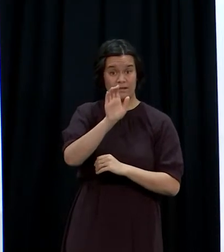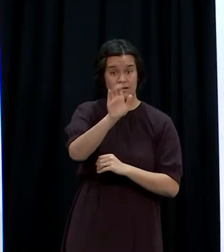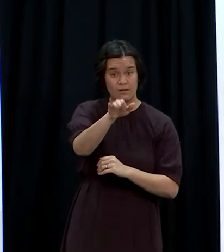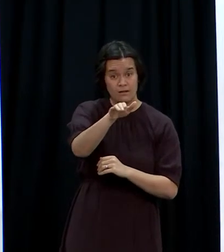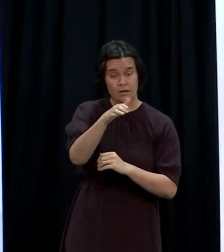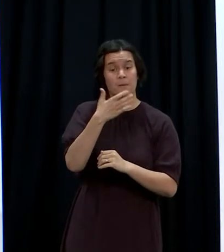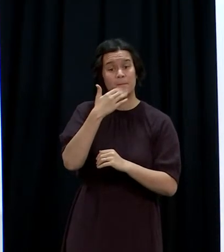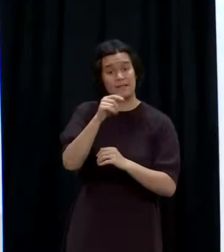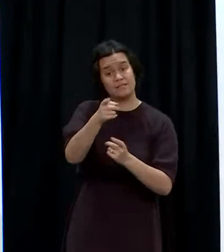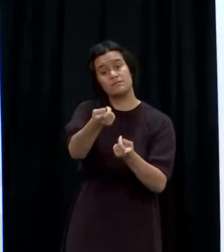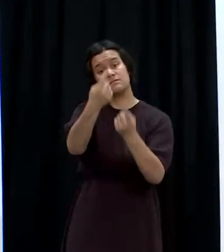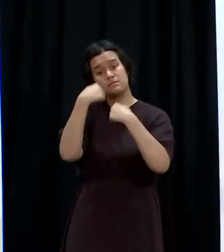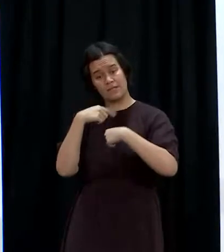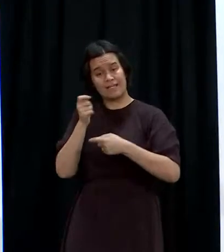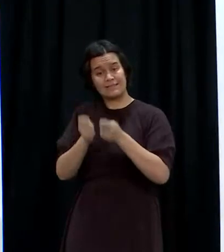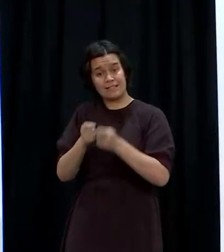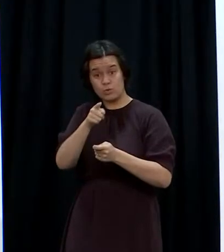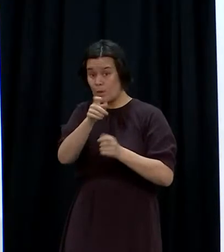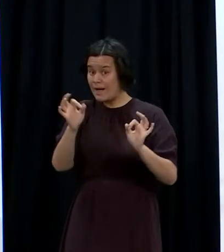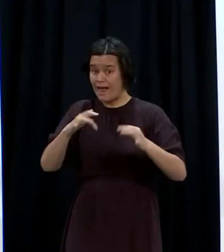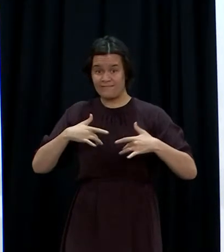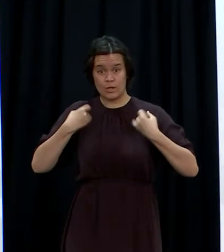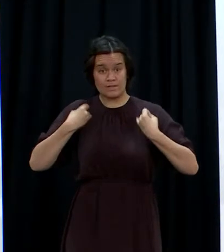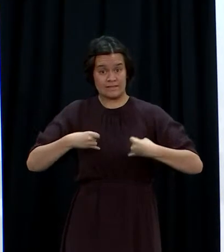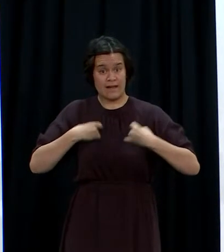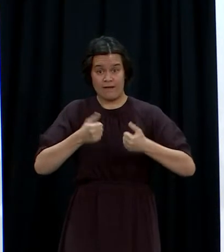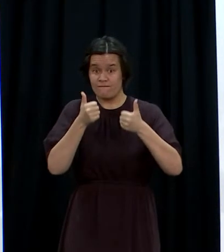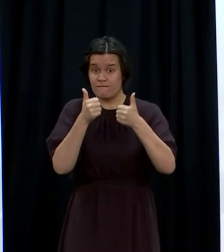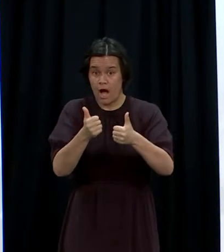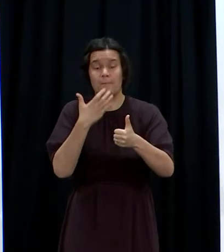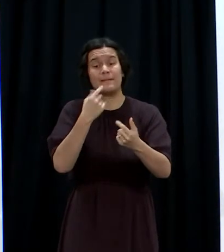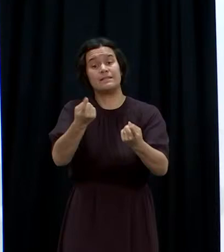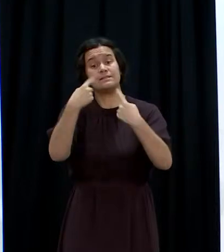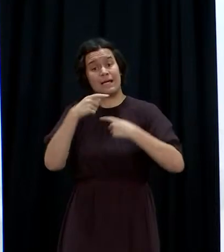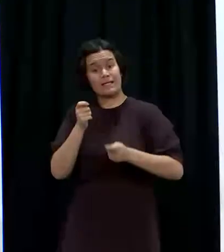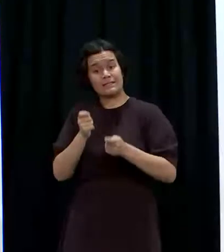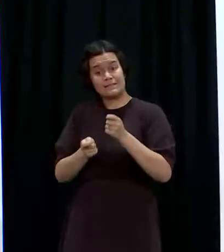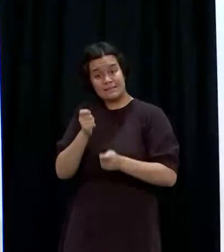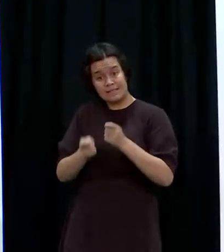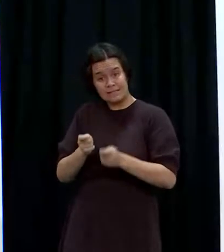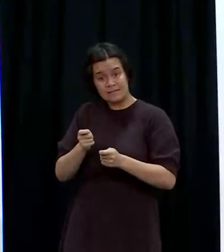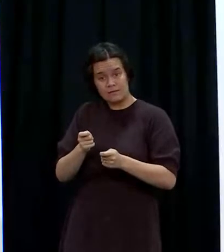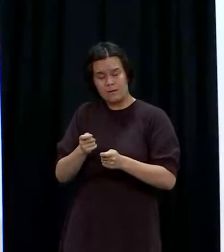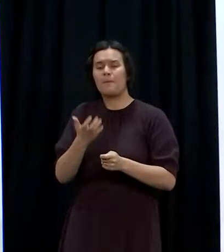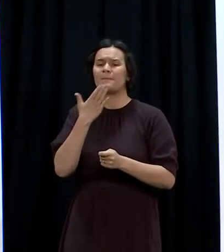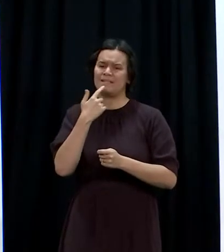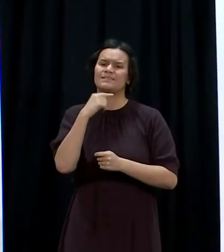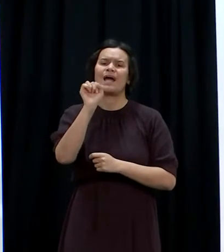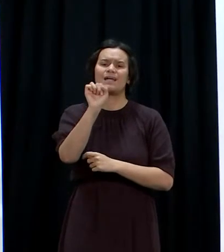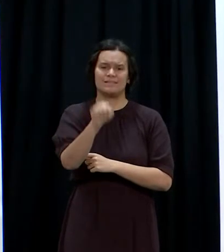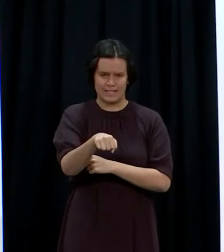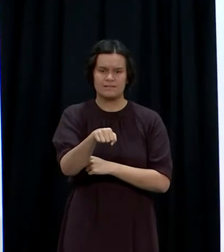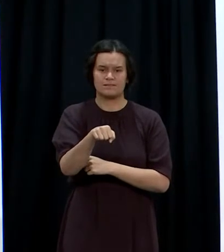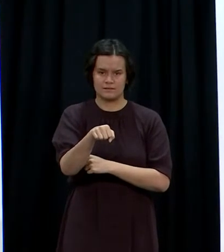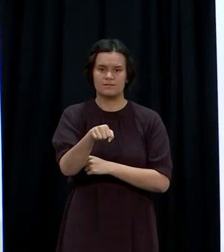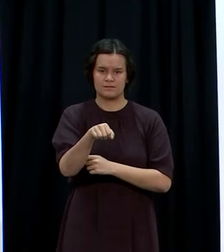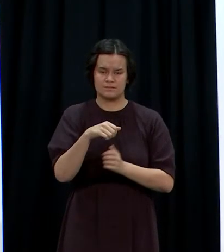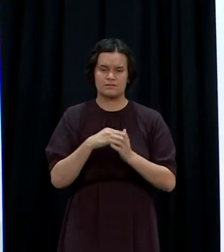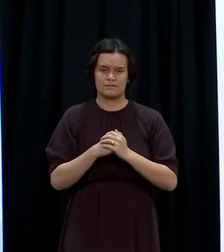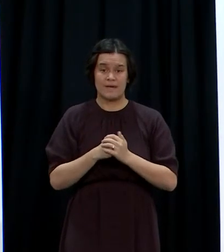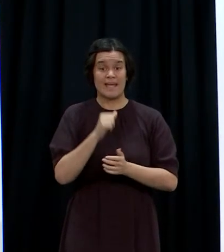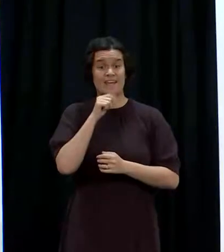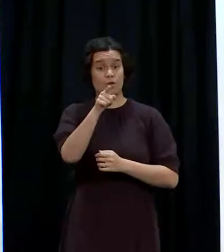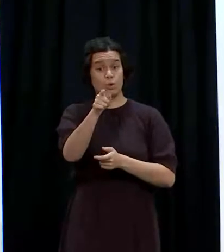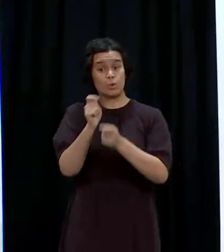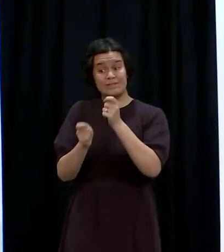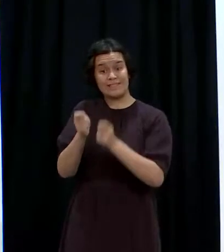have symptoms, and you will not need to stand down from work if you have that test. Anyone with symptoms, including essential